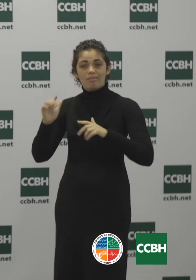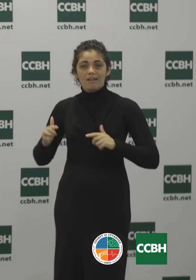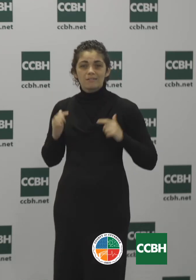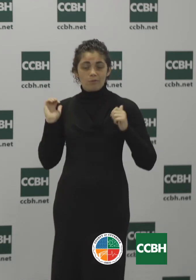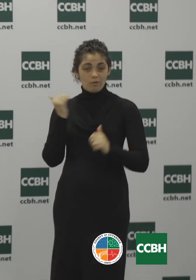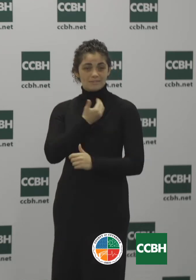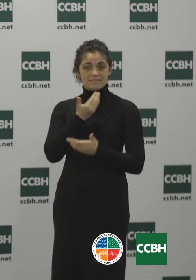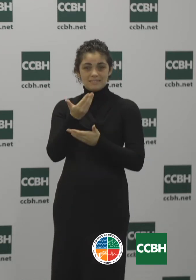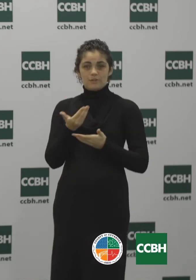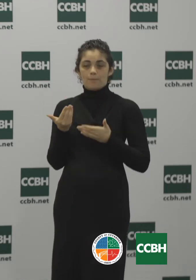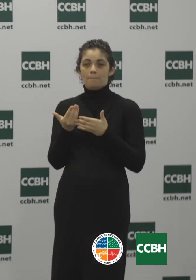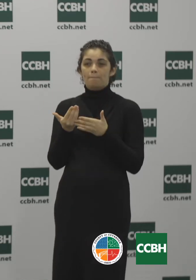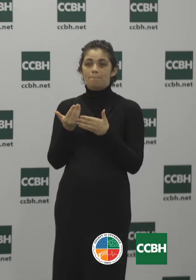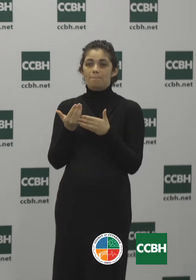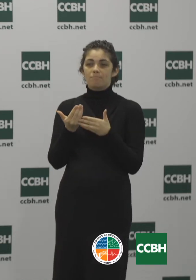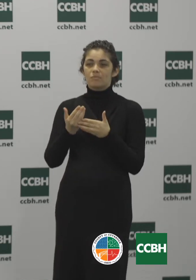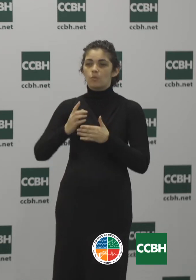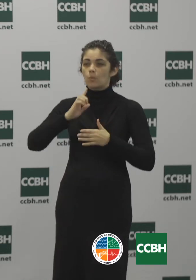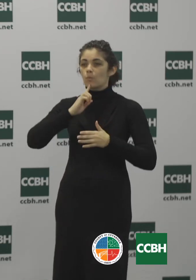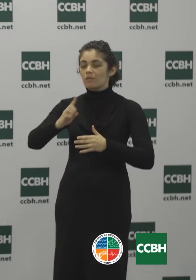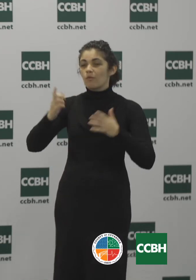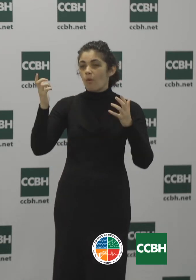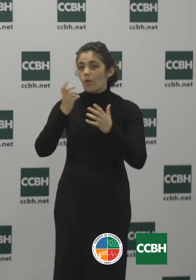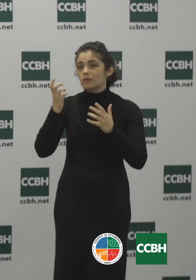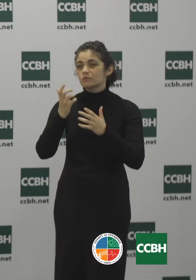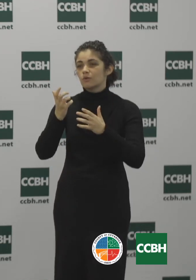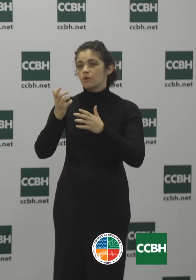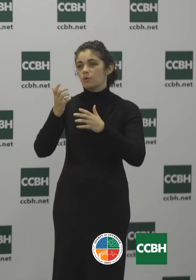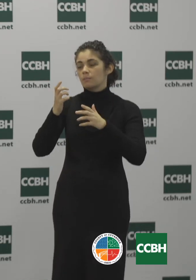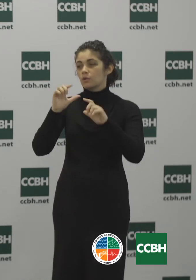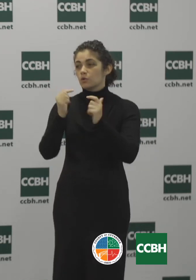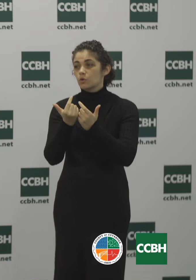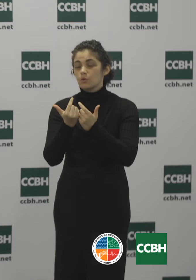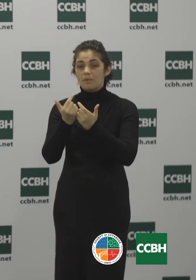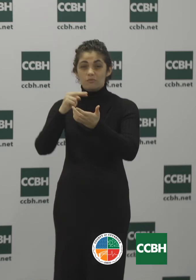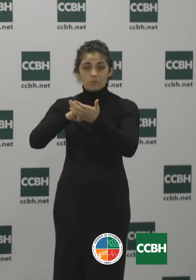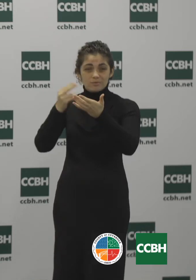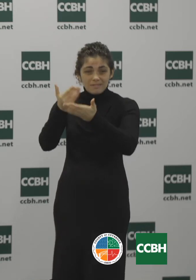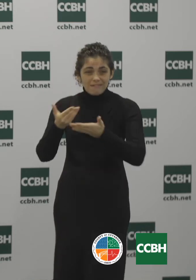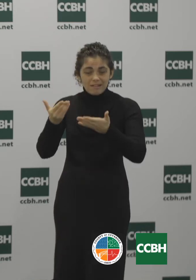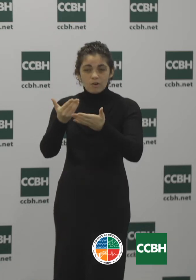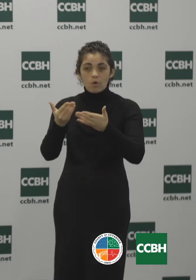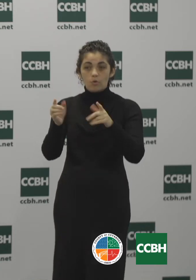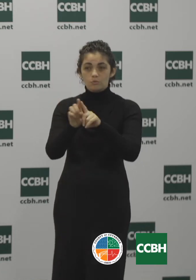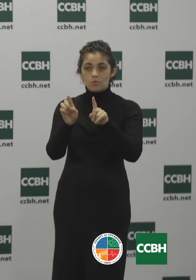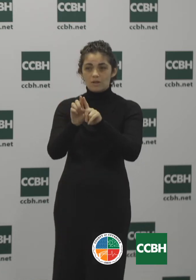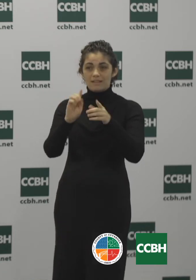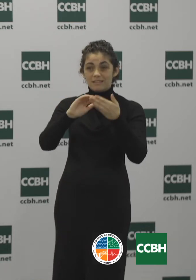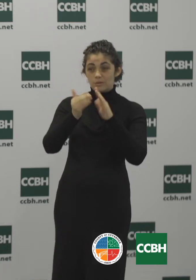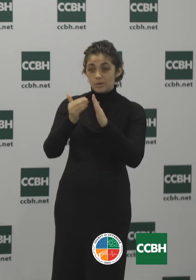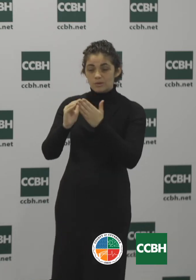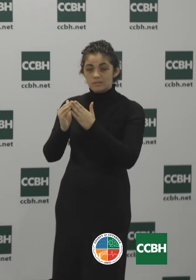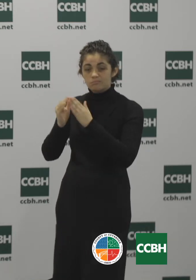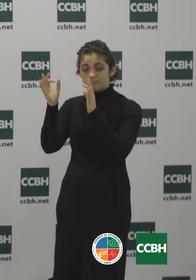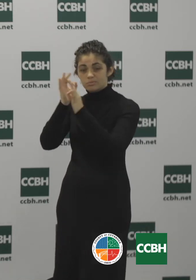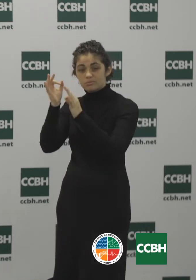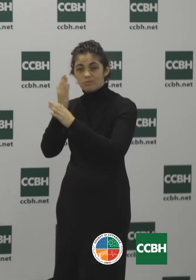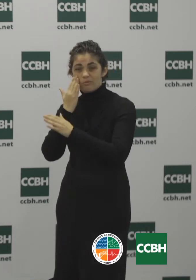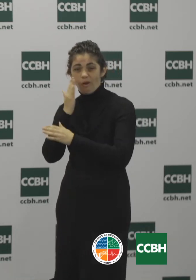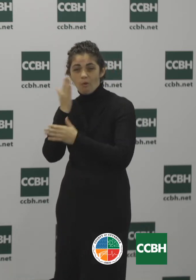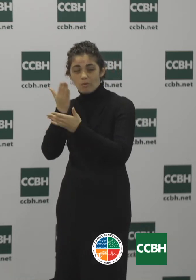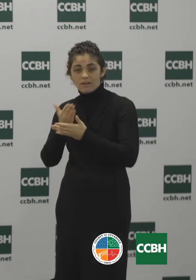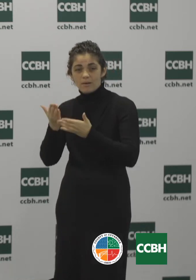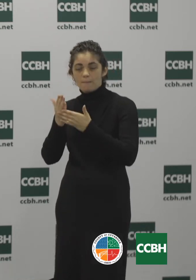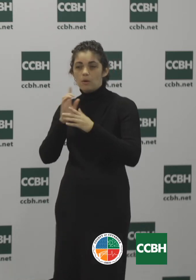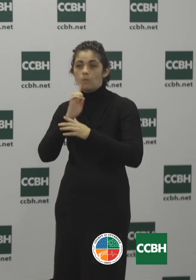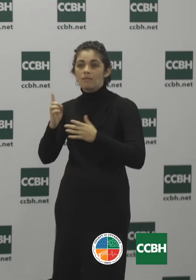us. And we have a truly extraordinary group of public health nurses here that most of the community doesn't know really exist, but